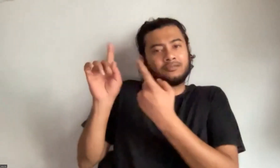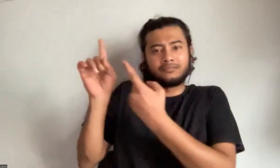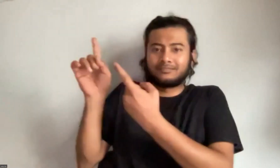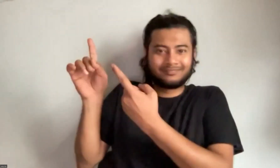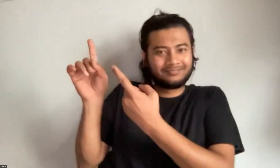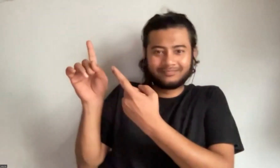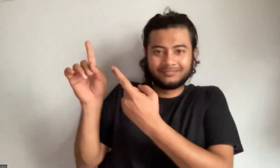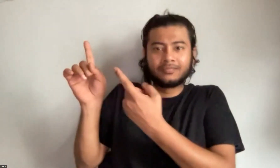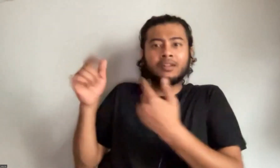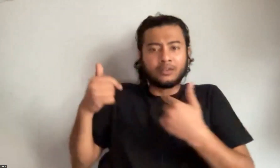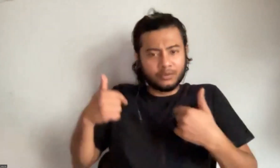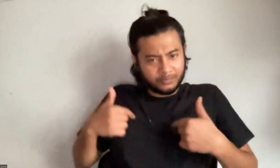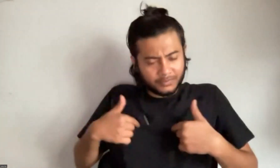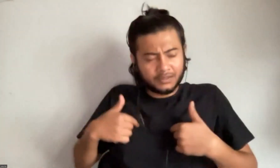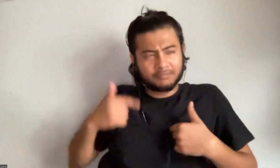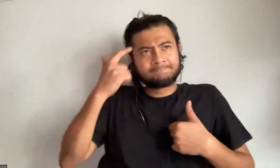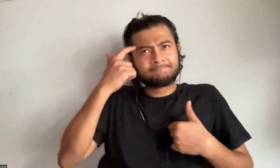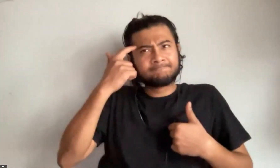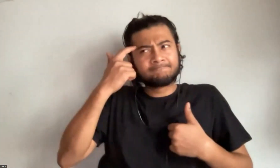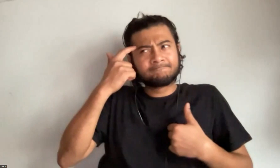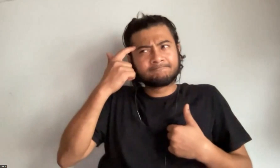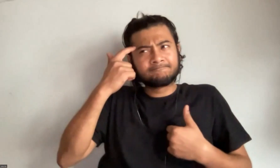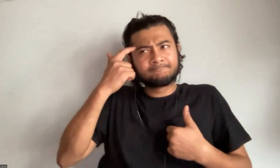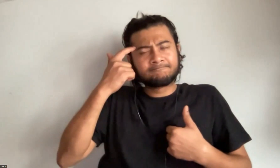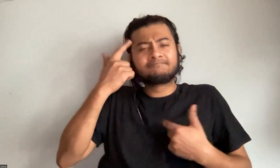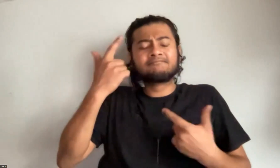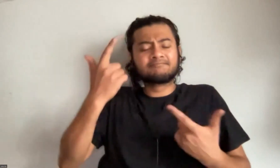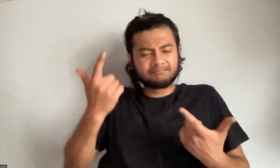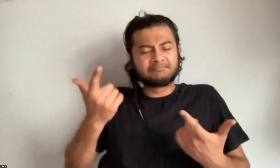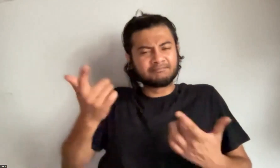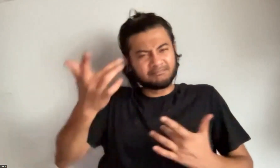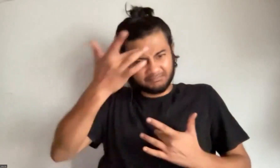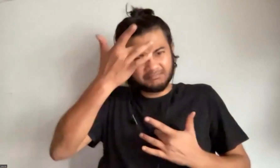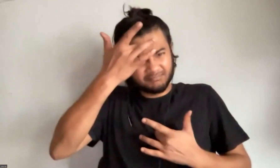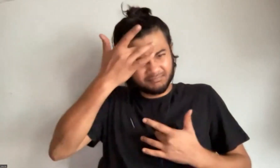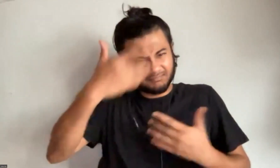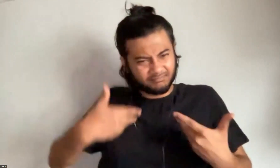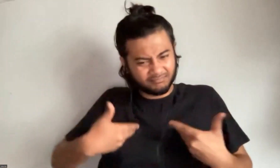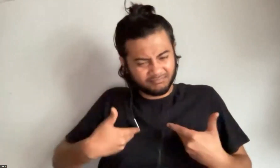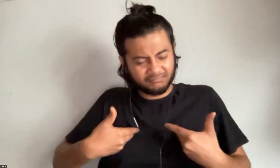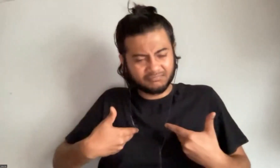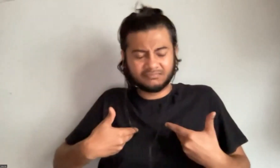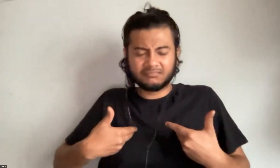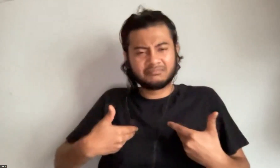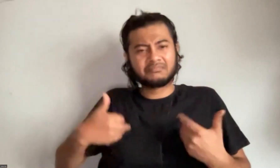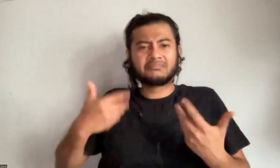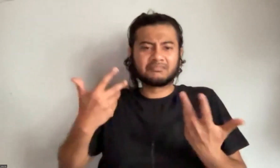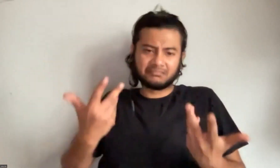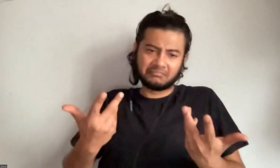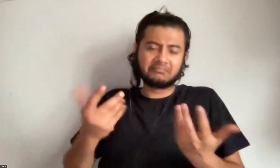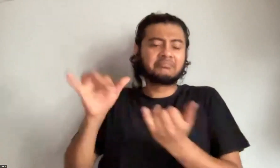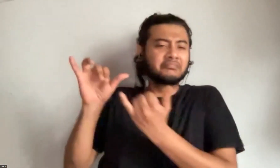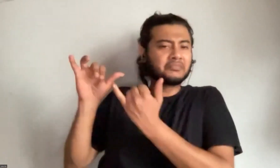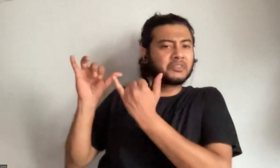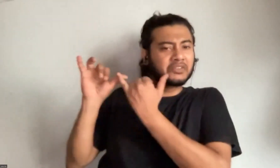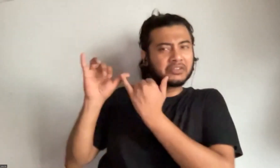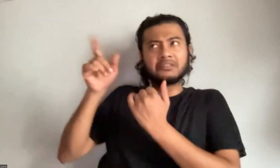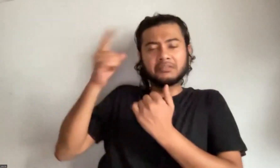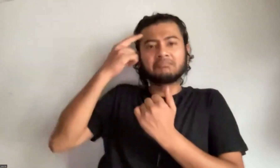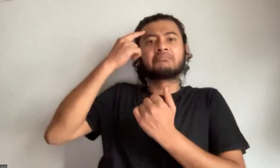start trusting that yes, whatever is happening in my life, it is for my good. Whatever Krishna is doing for me, it